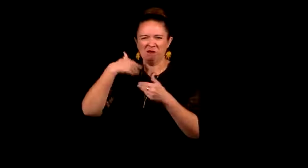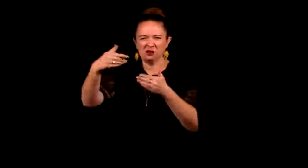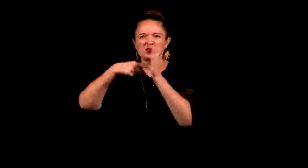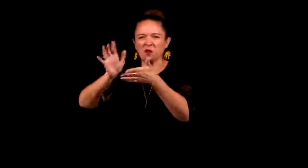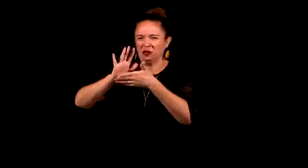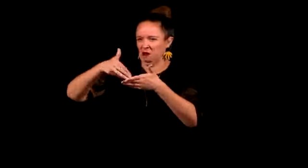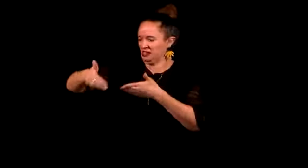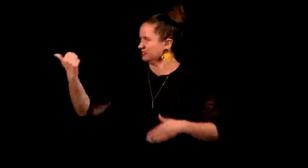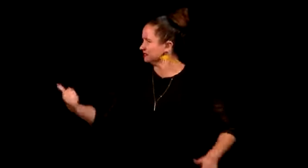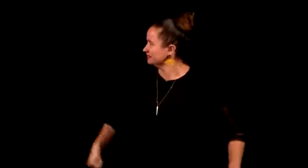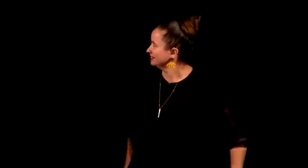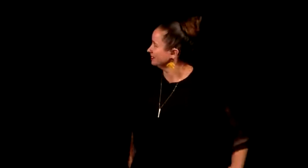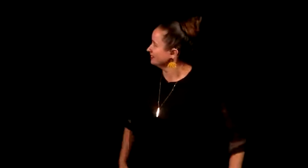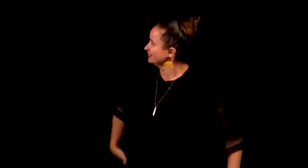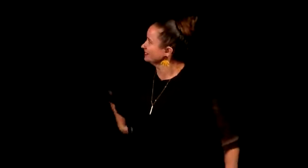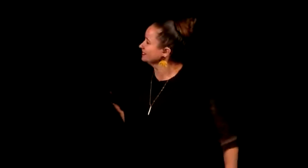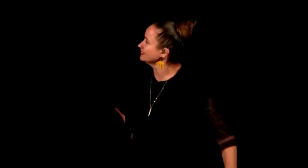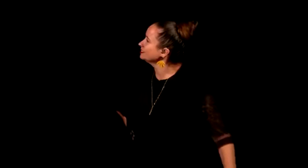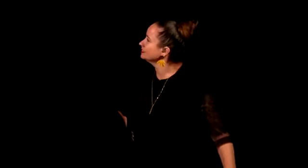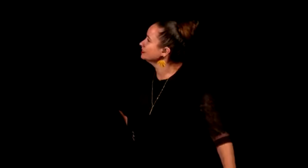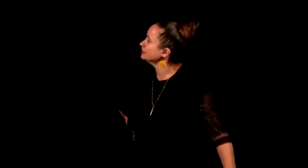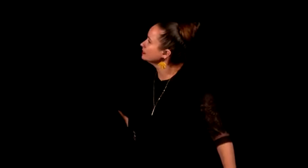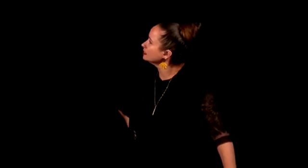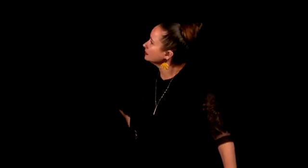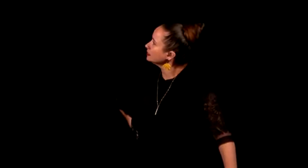effort that goes into getting her to win.